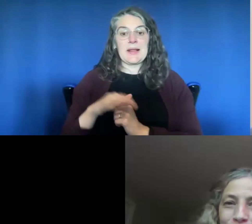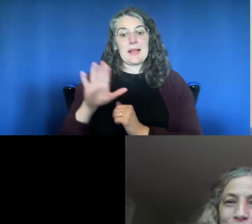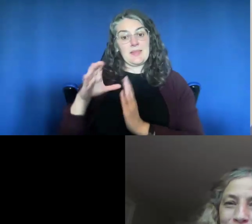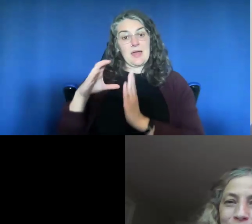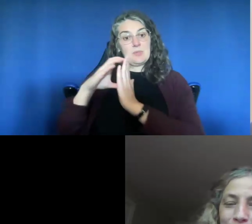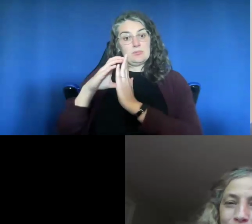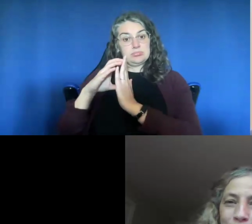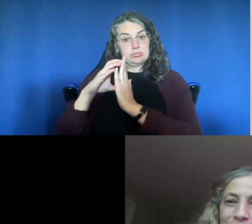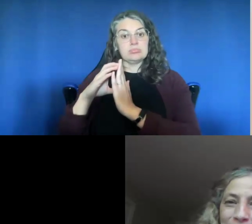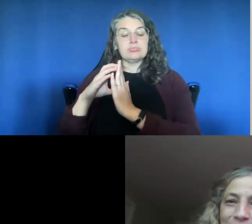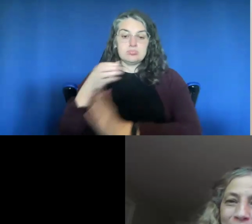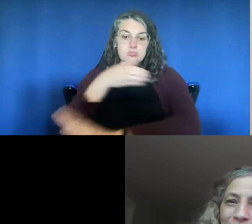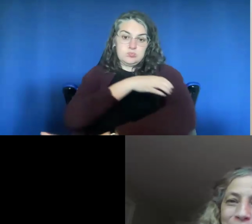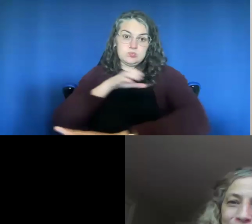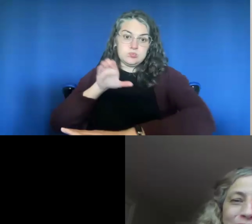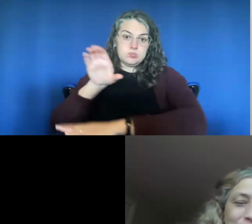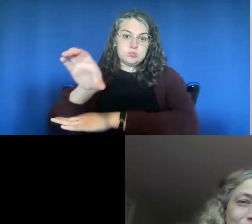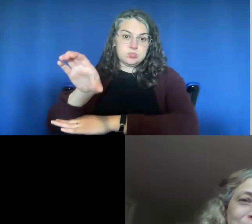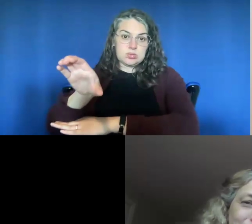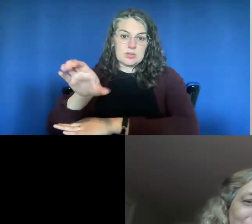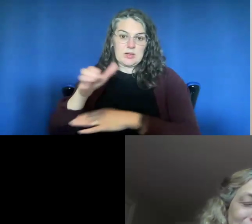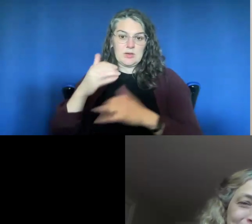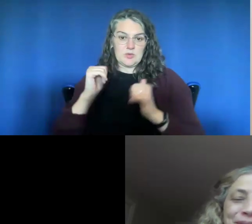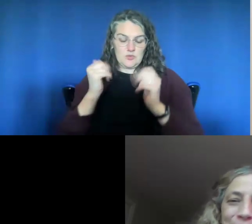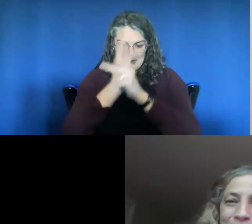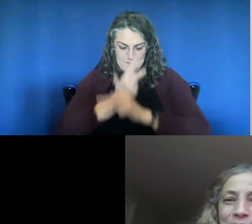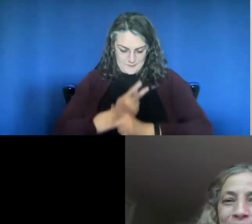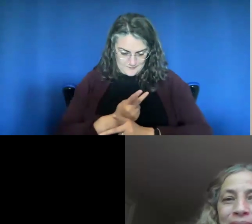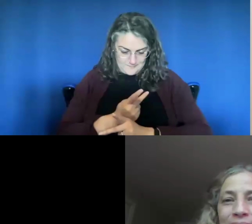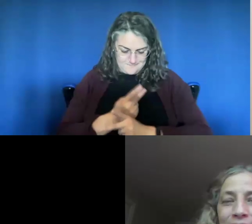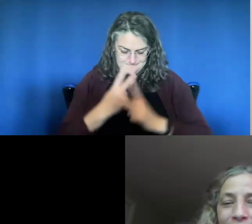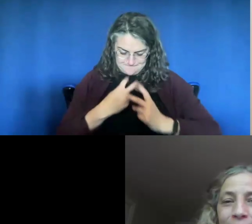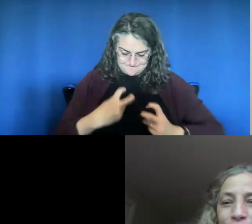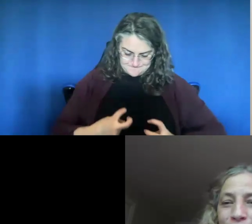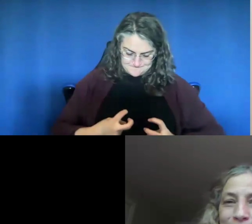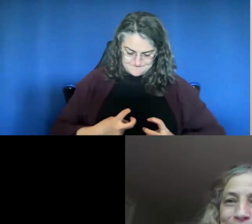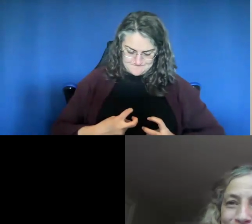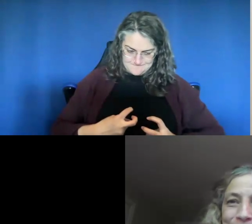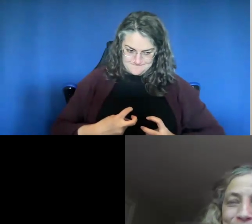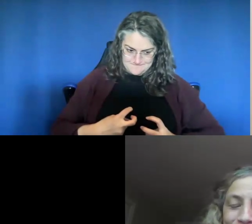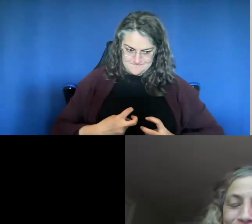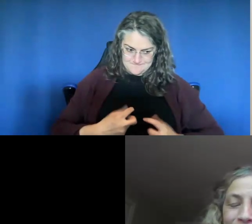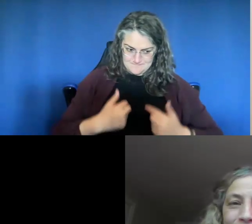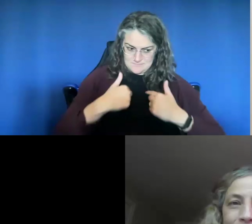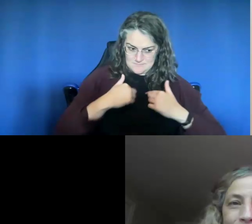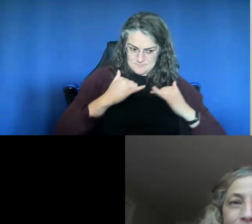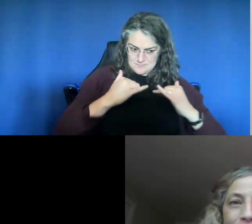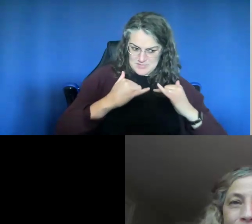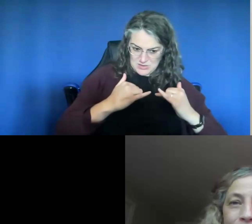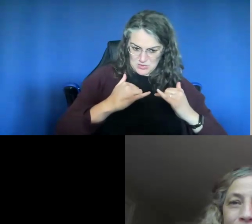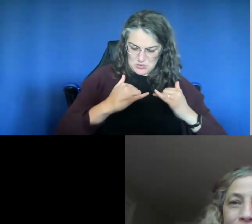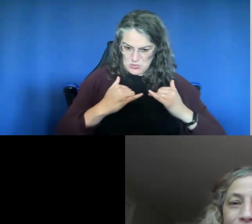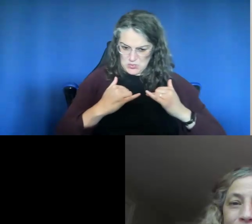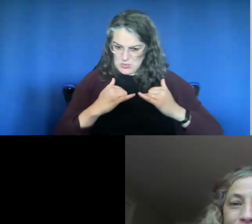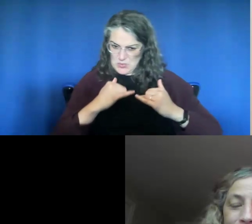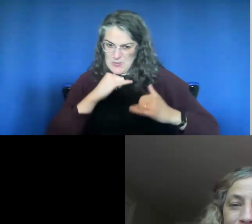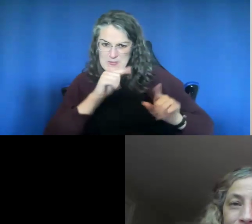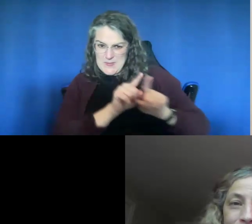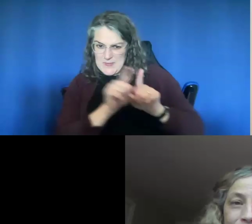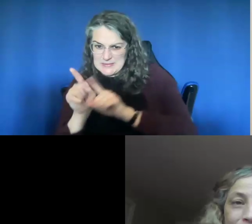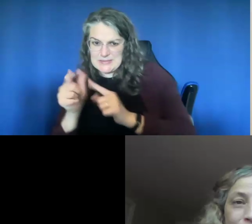be very helpful to people wrestling with that question of threshold that you bring up. So I appreciate it. Thank you.